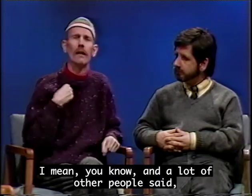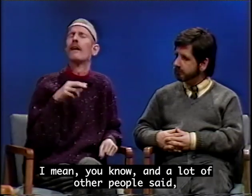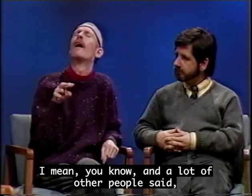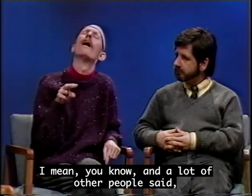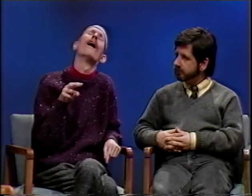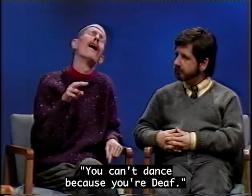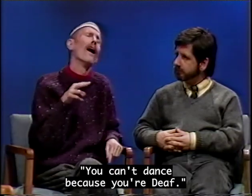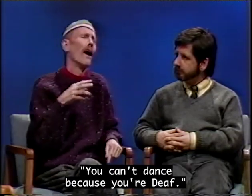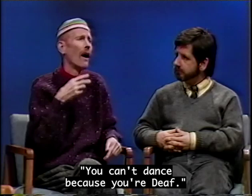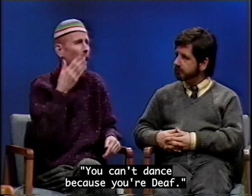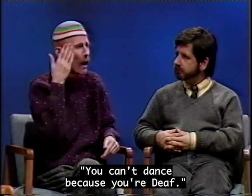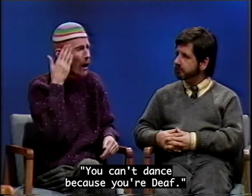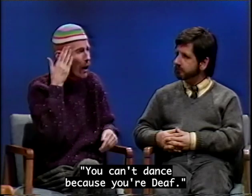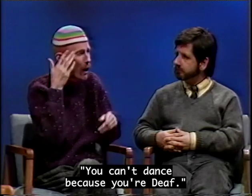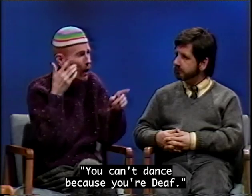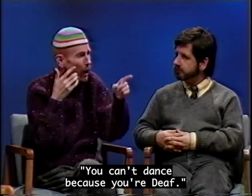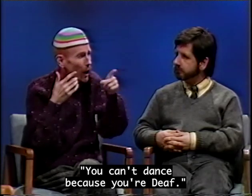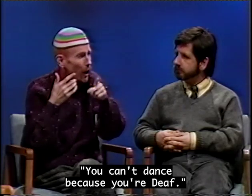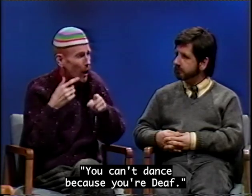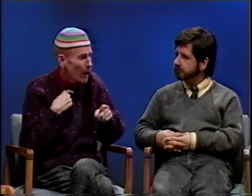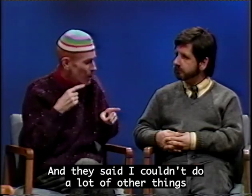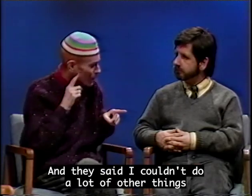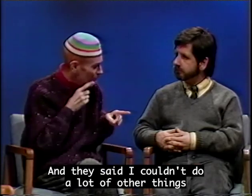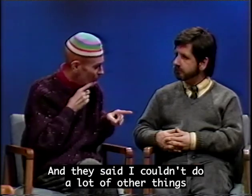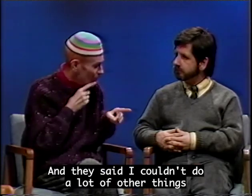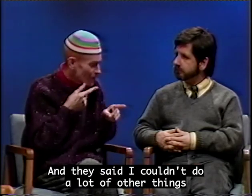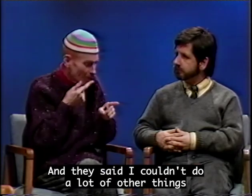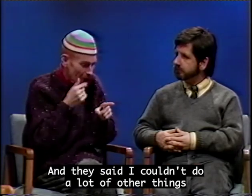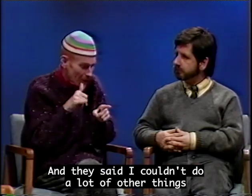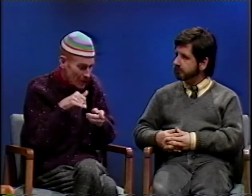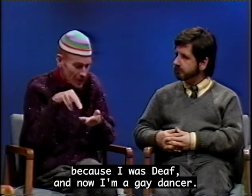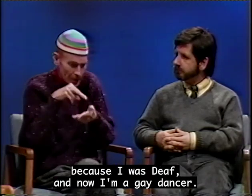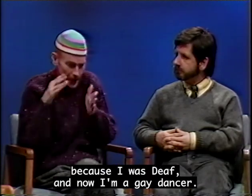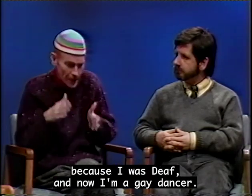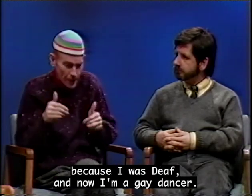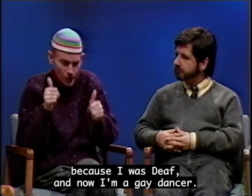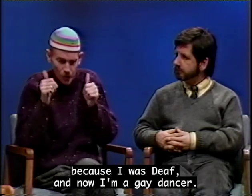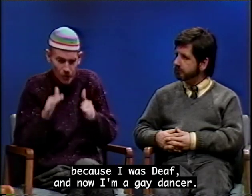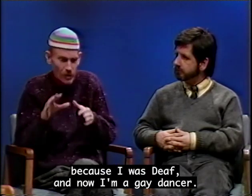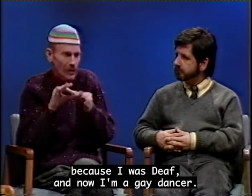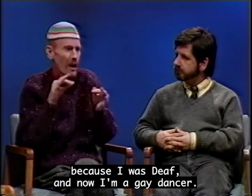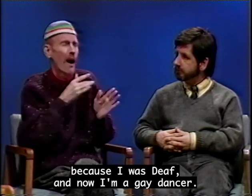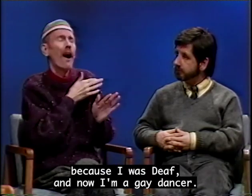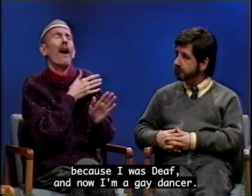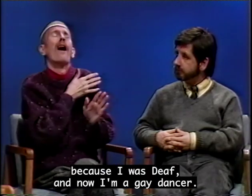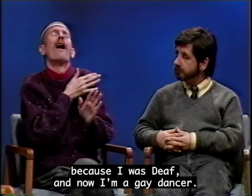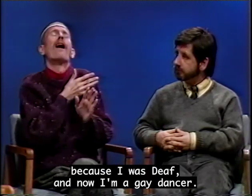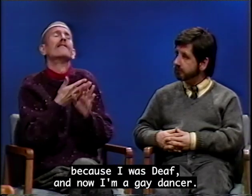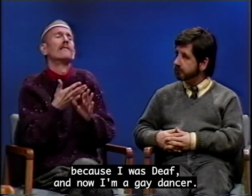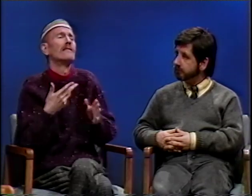other people said you can't dance because you're deaf. And they said I couldn't do a lot of other things because I was deaf. And now I'm a gay dancer,